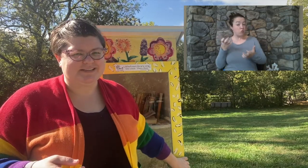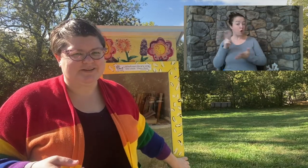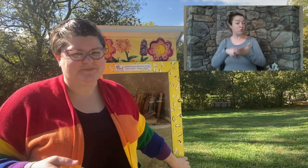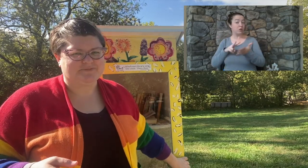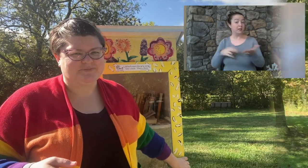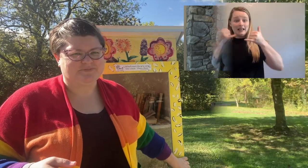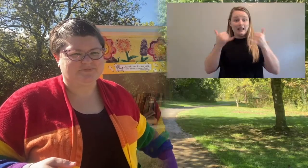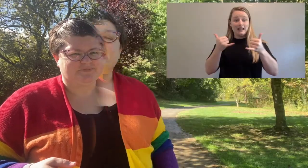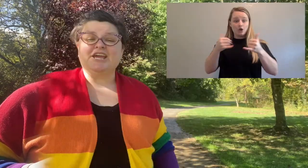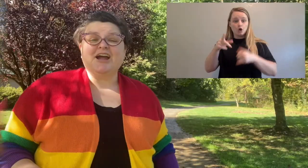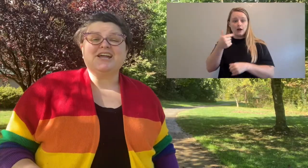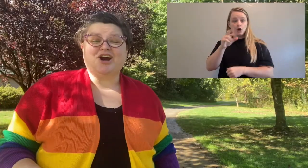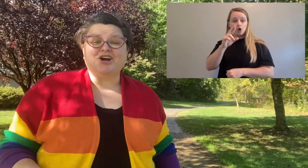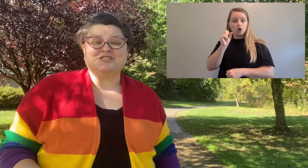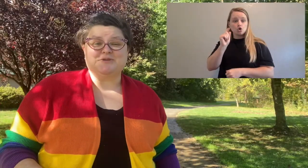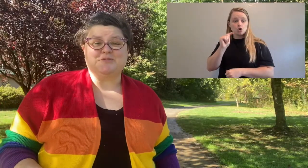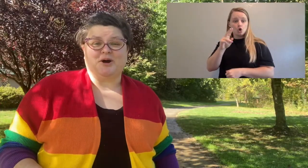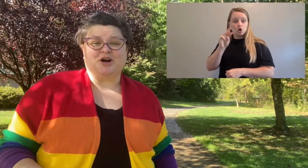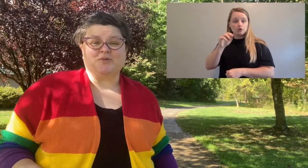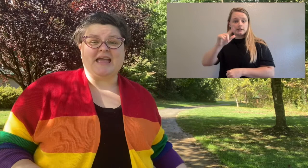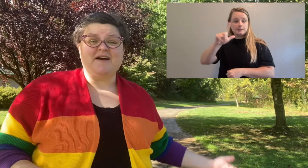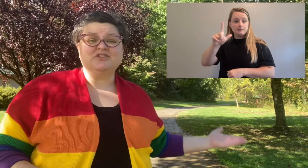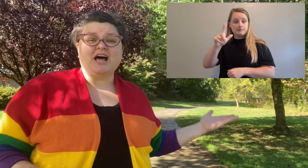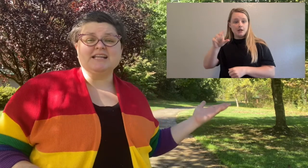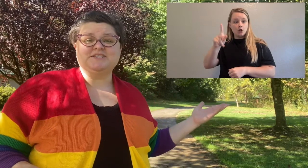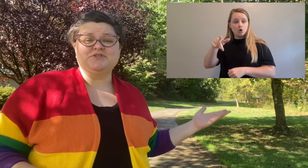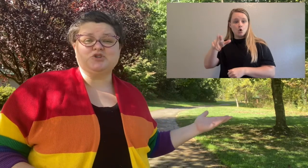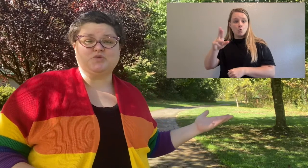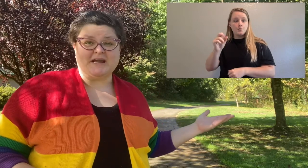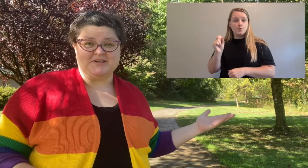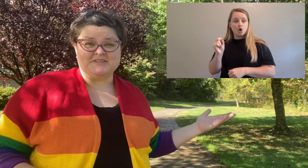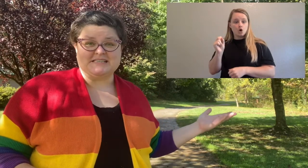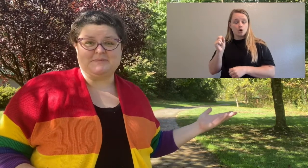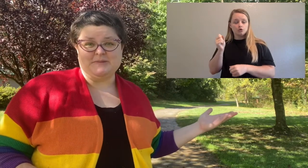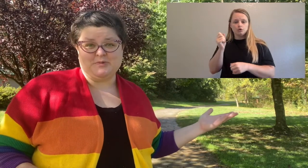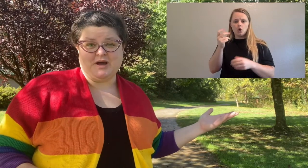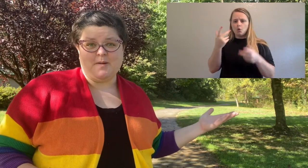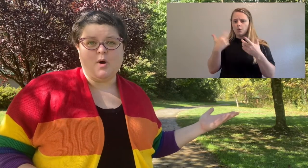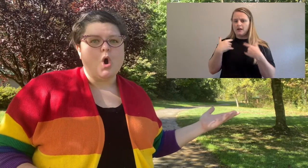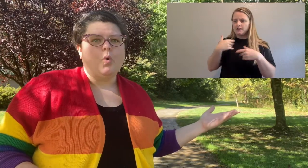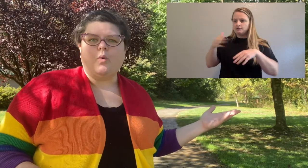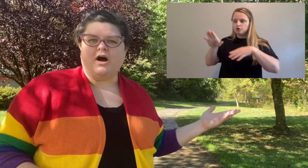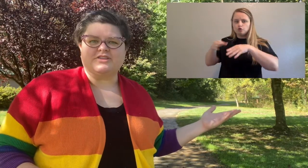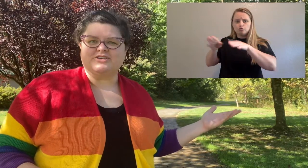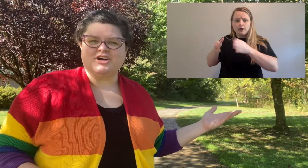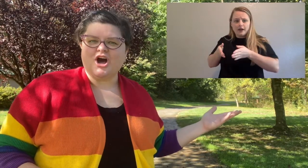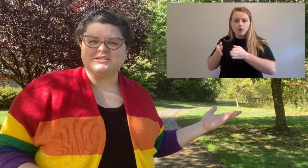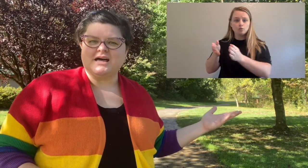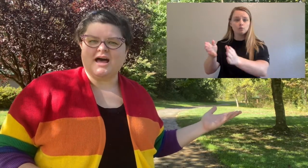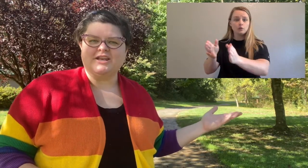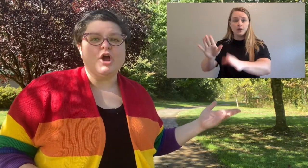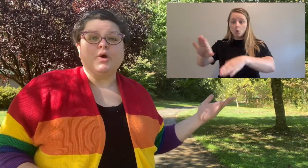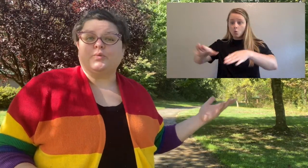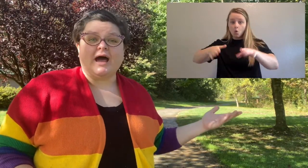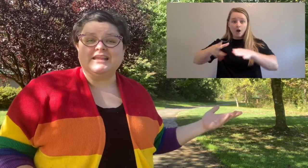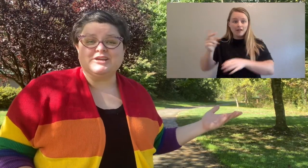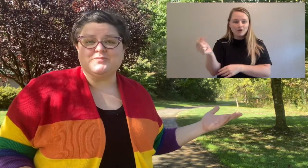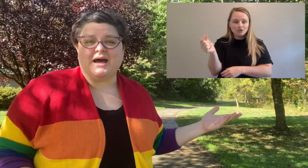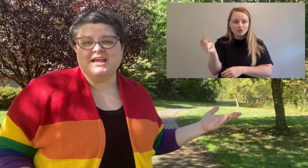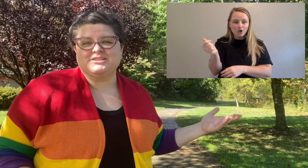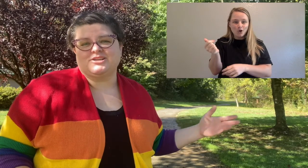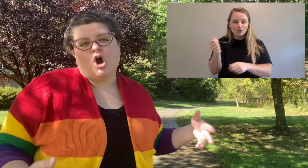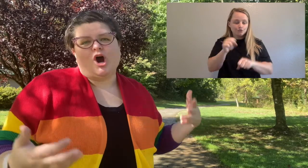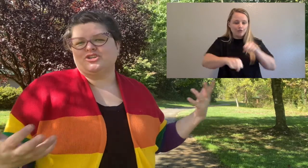read. Here at Garst Mill Park, we have lots of trails that people come walk their dogs on, ride